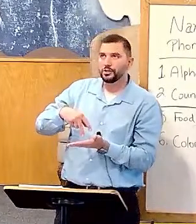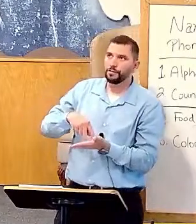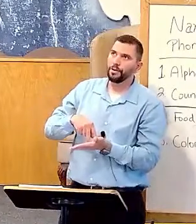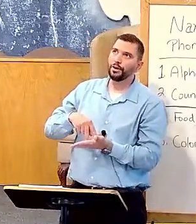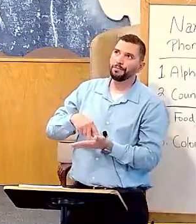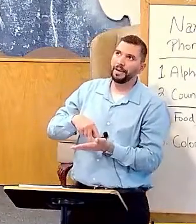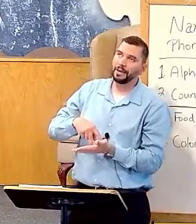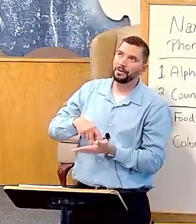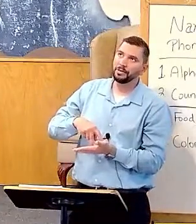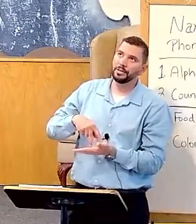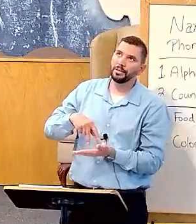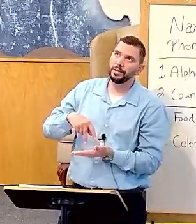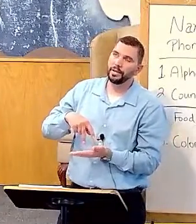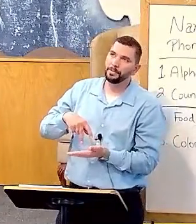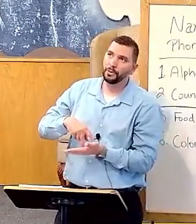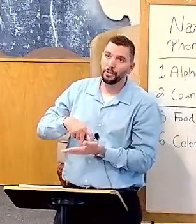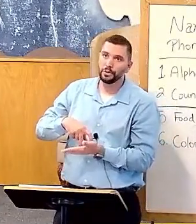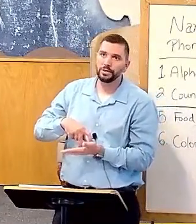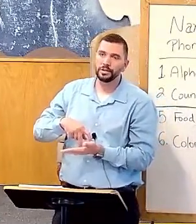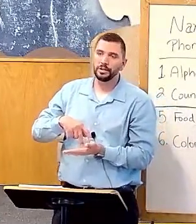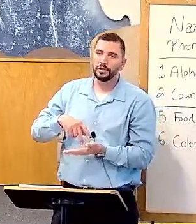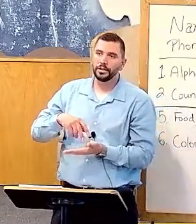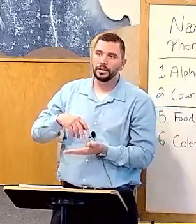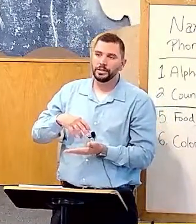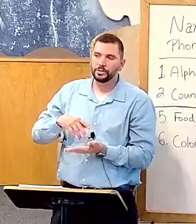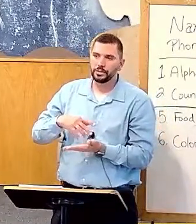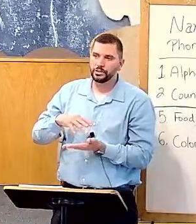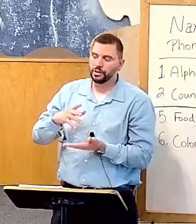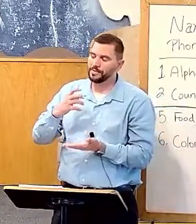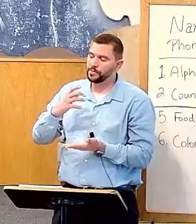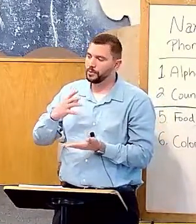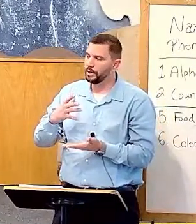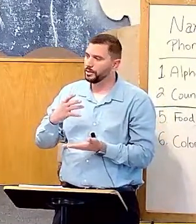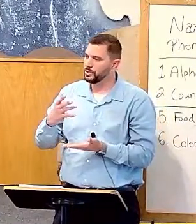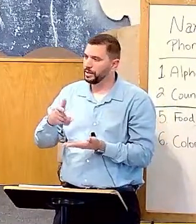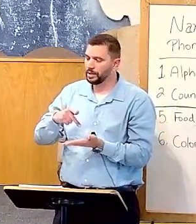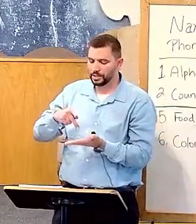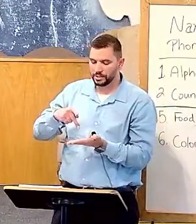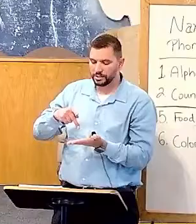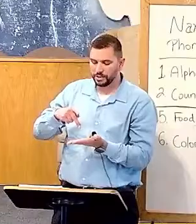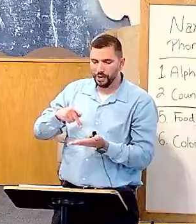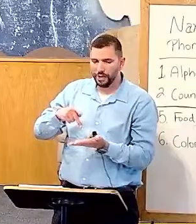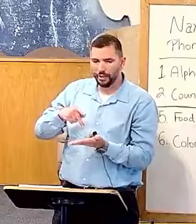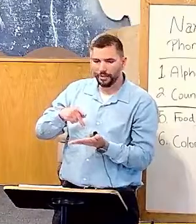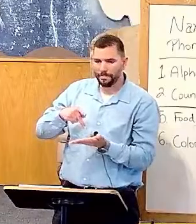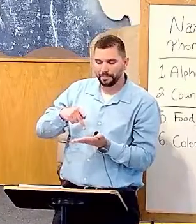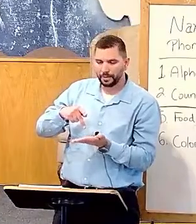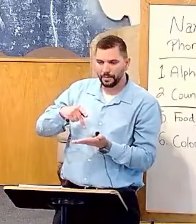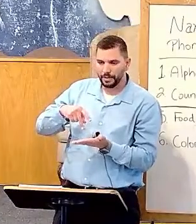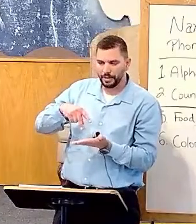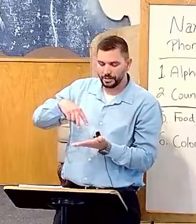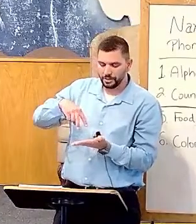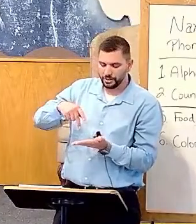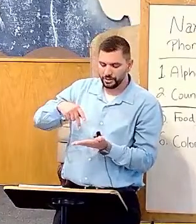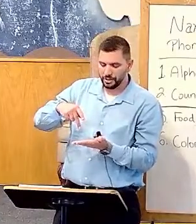fall, fail, pure, these ones you have to really understand context, because,